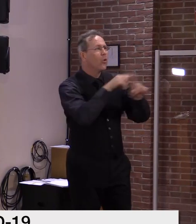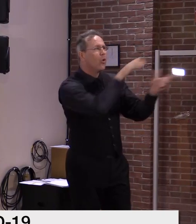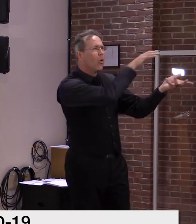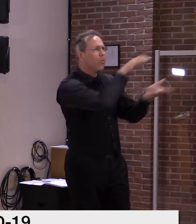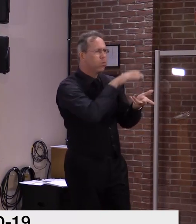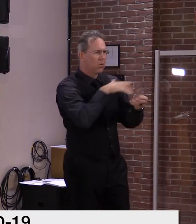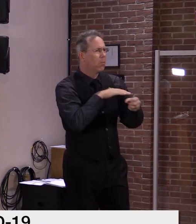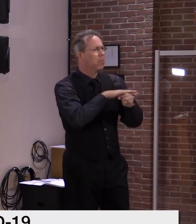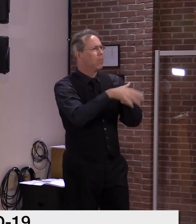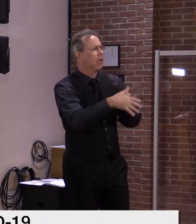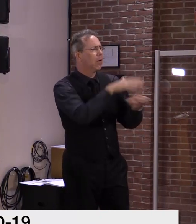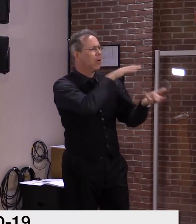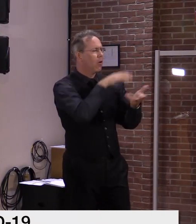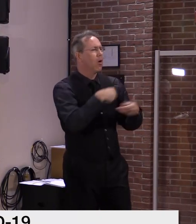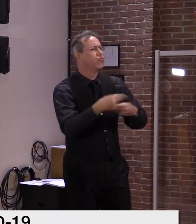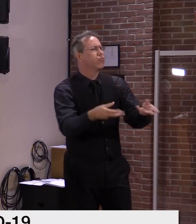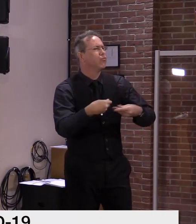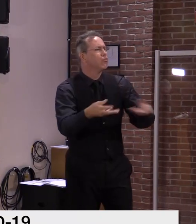use